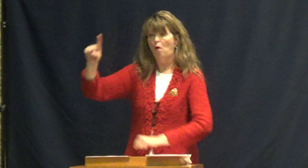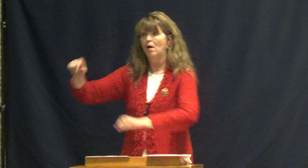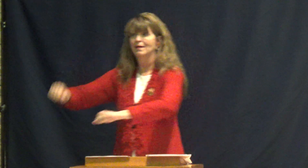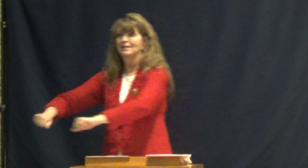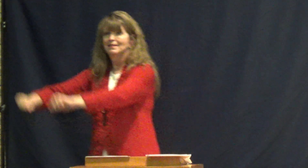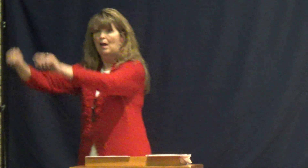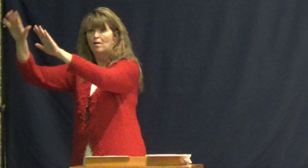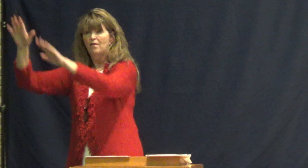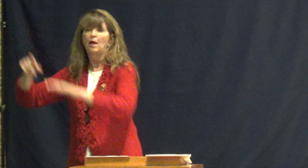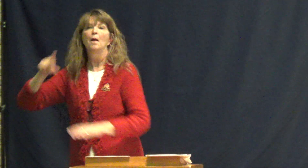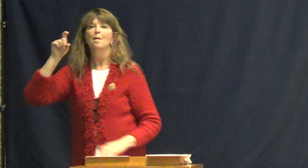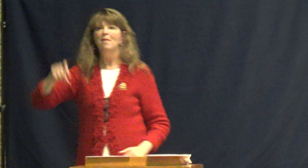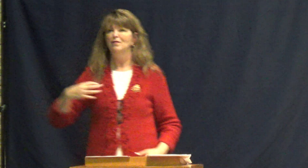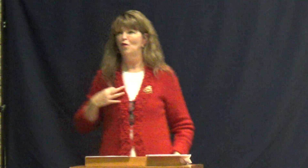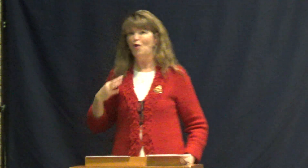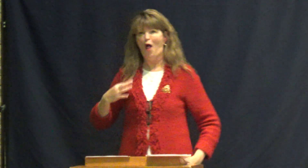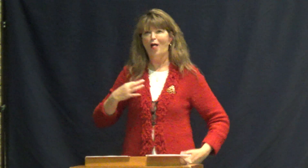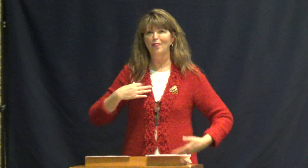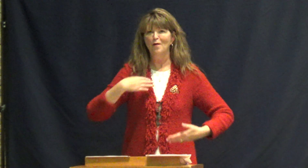baby lambs from getting hurt